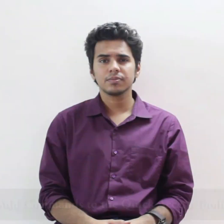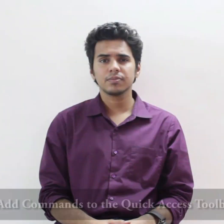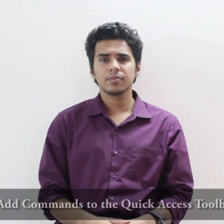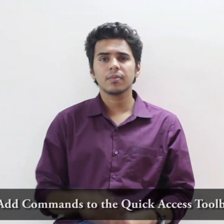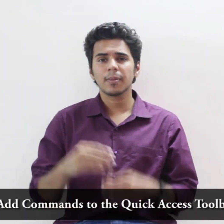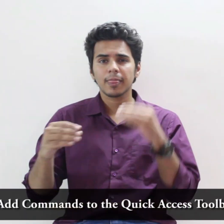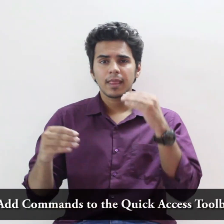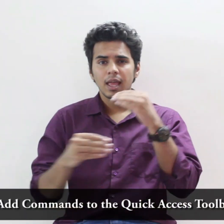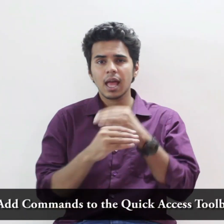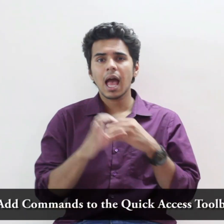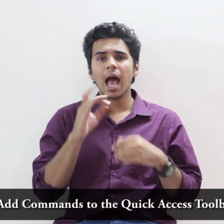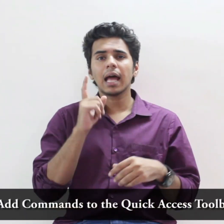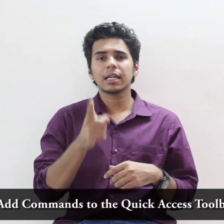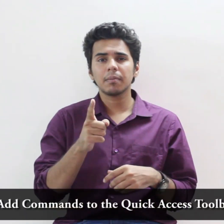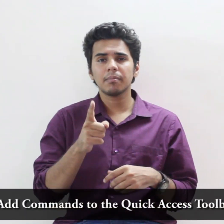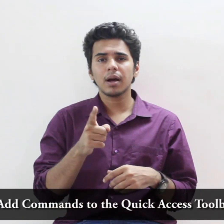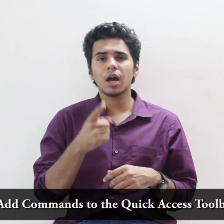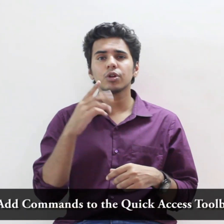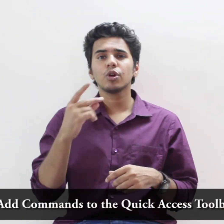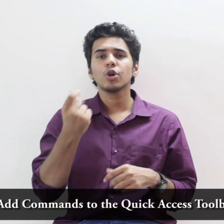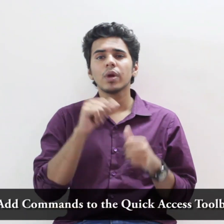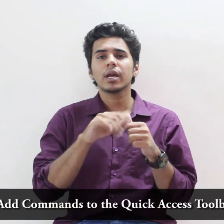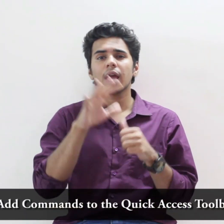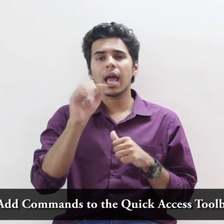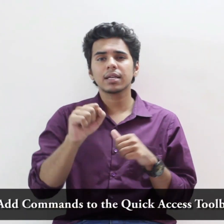Add commands to the Quick Access toolbar.